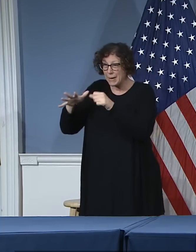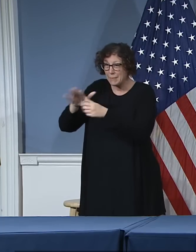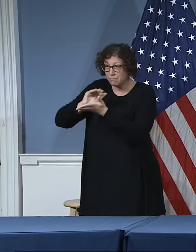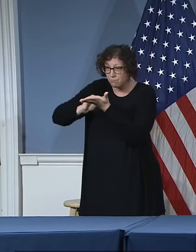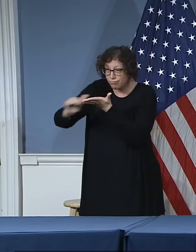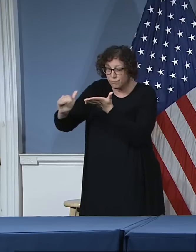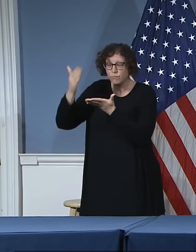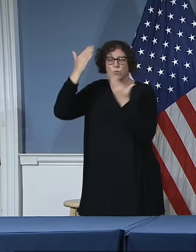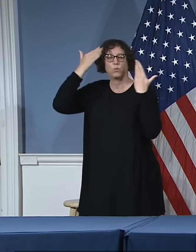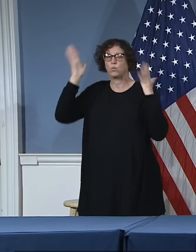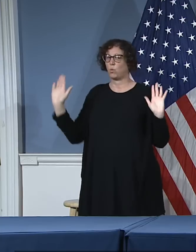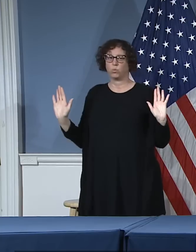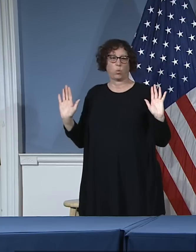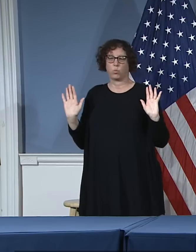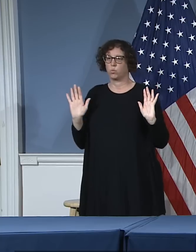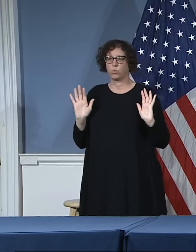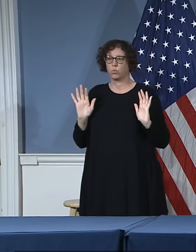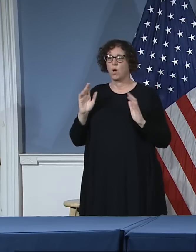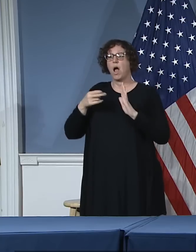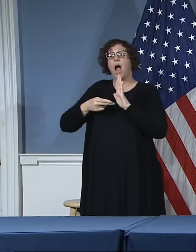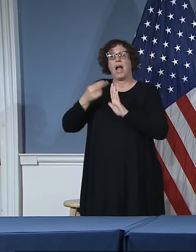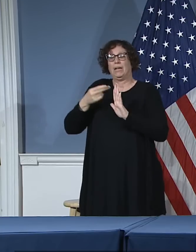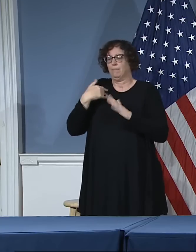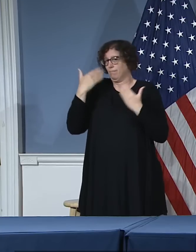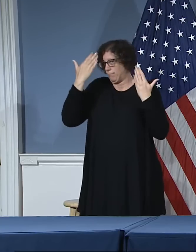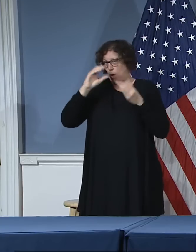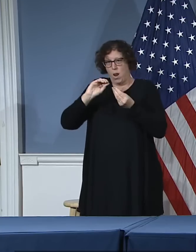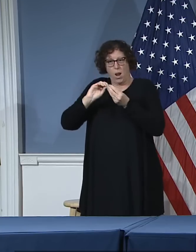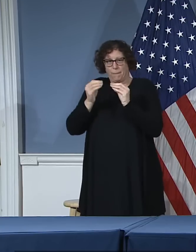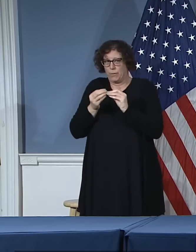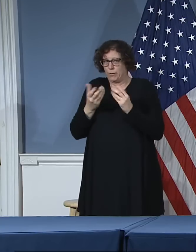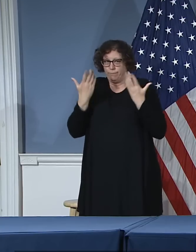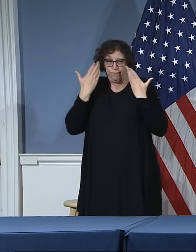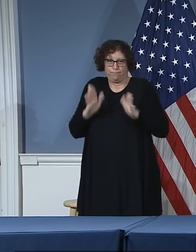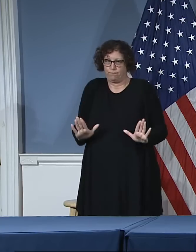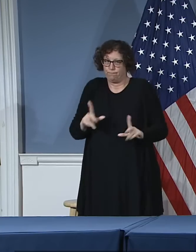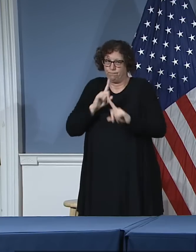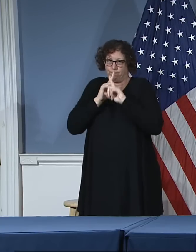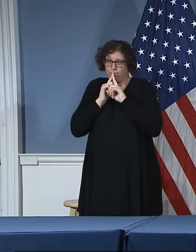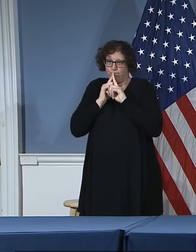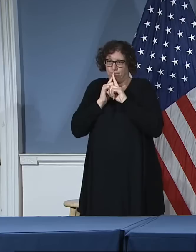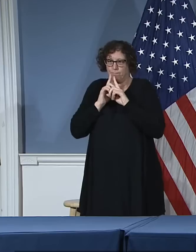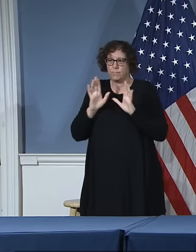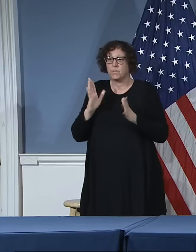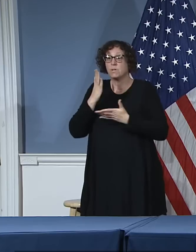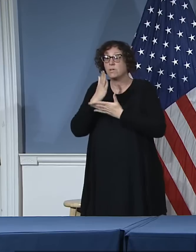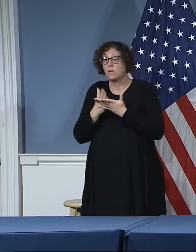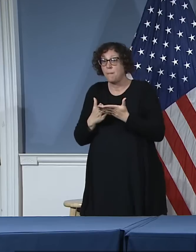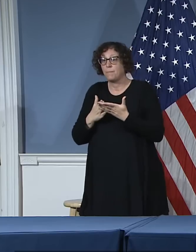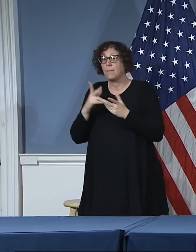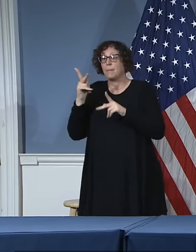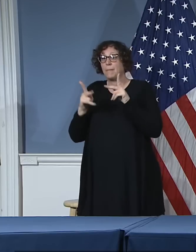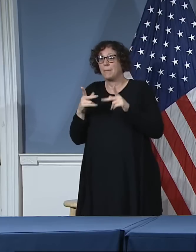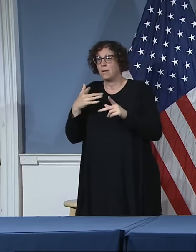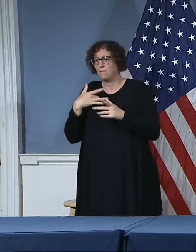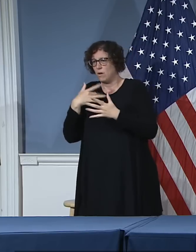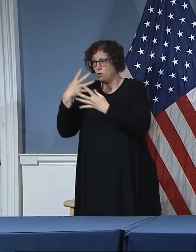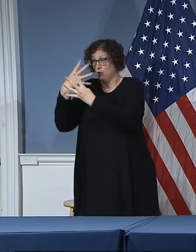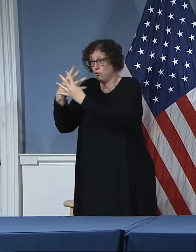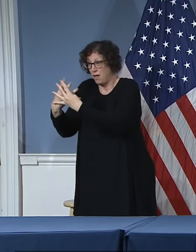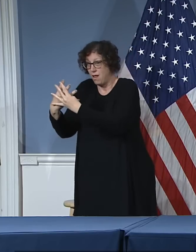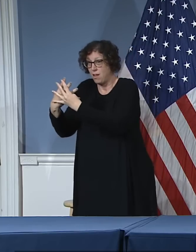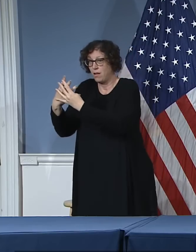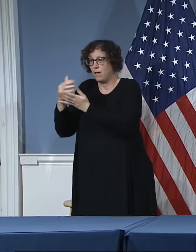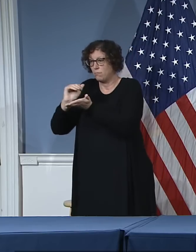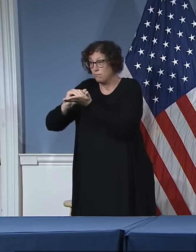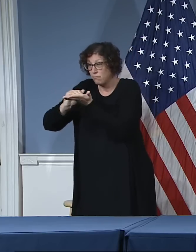you. And there's some people who clearly we are not going to feel comfortable releasing. But we will steadily increase the number to